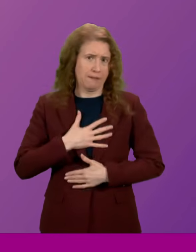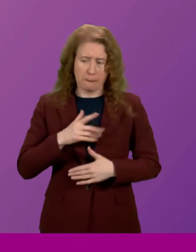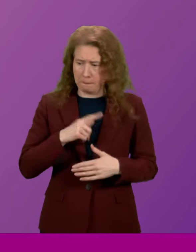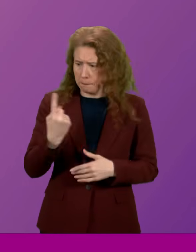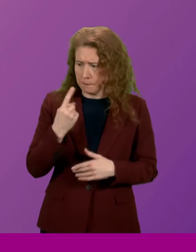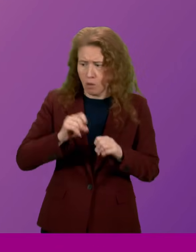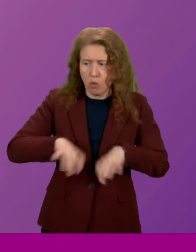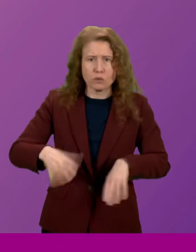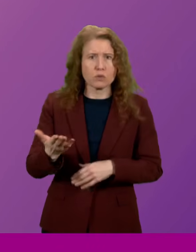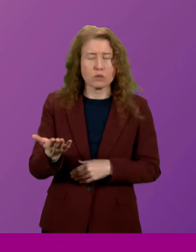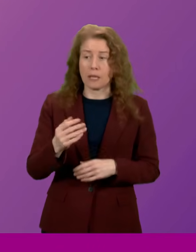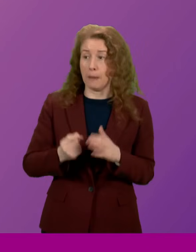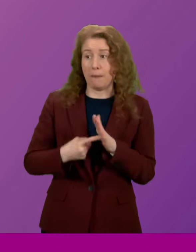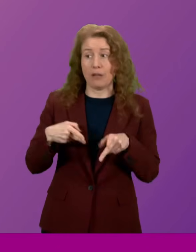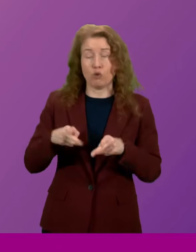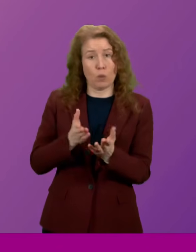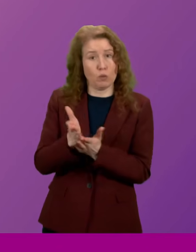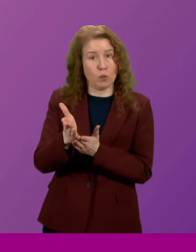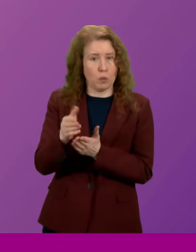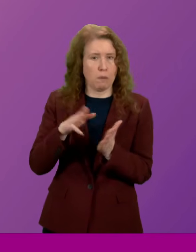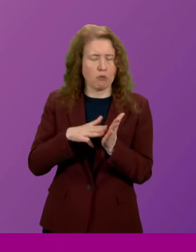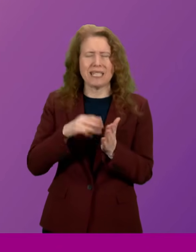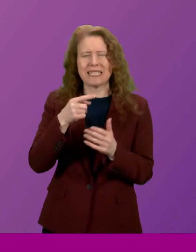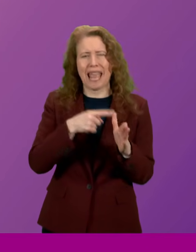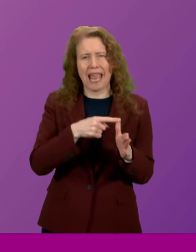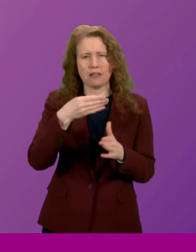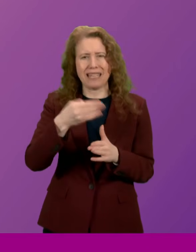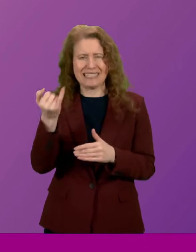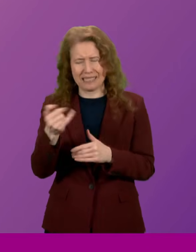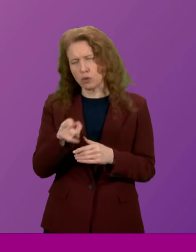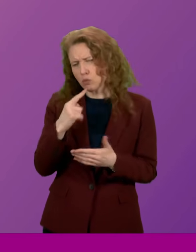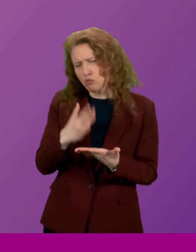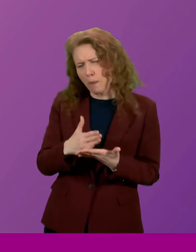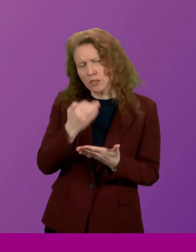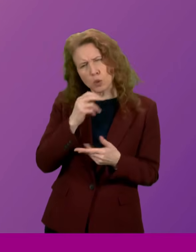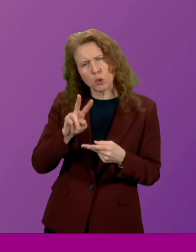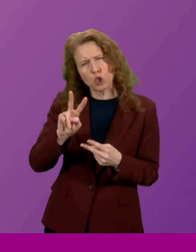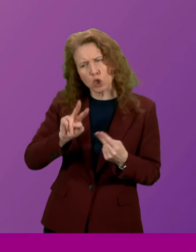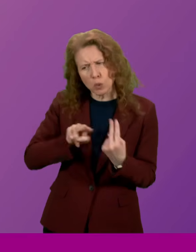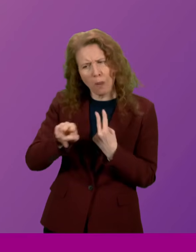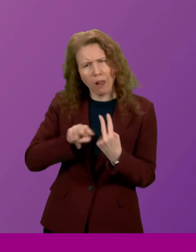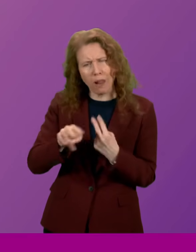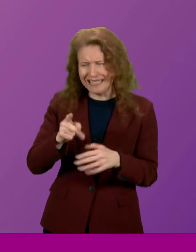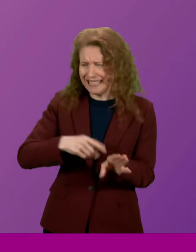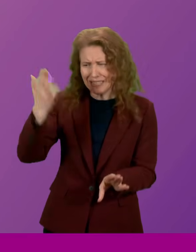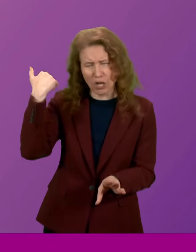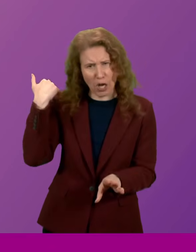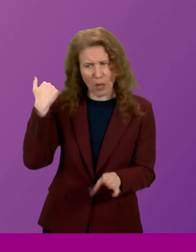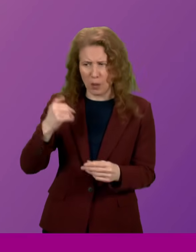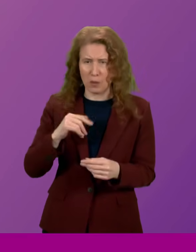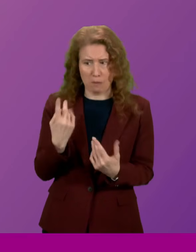loved ones. The main road through Murray is the A96, which the SNP promised to dual years ago. They have